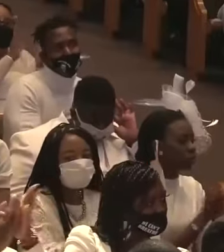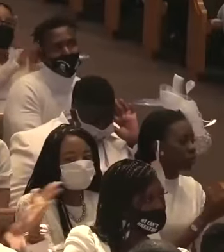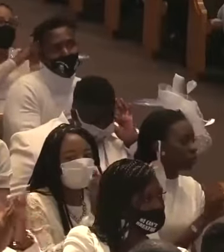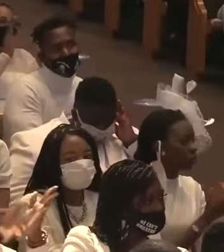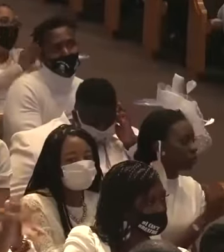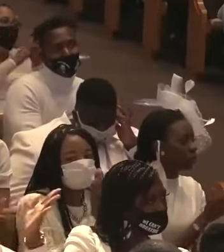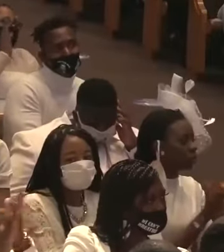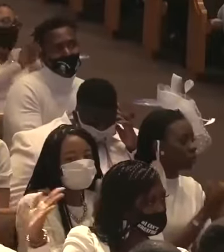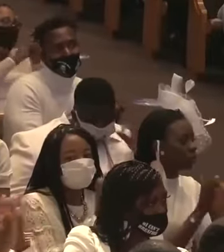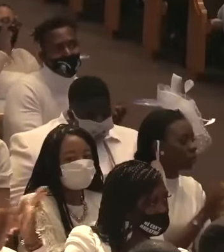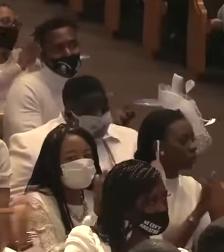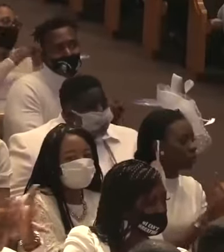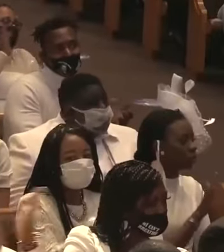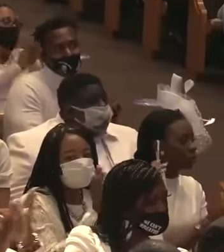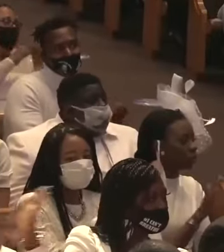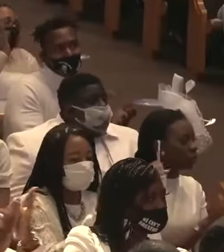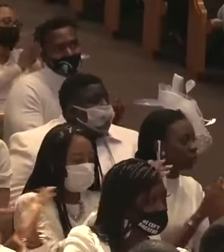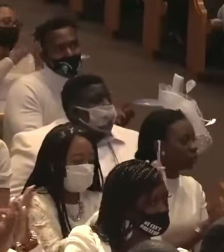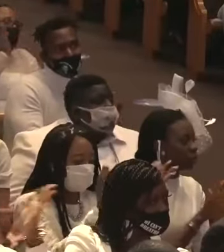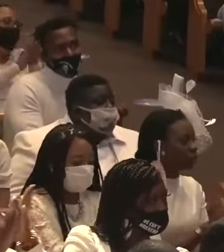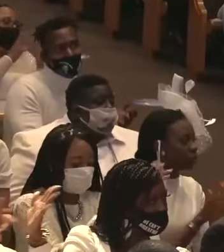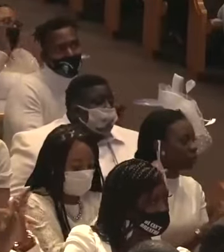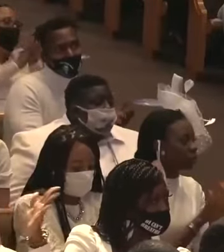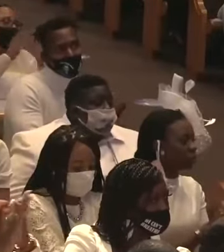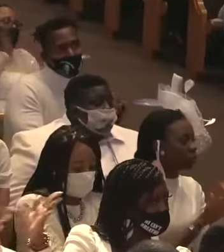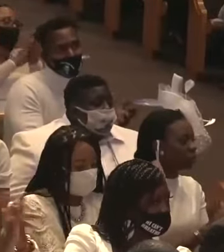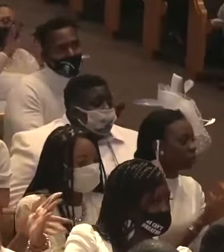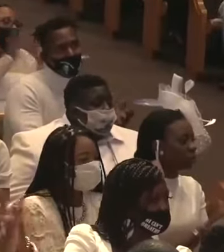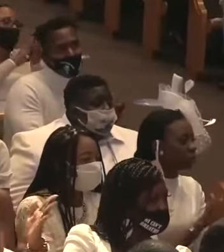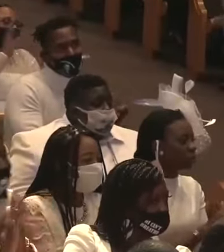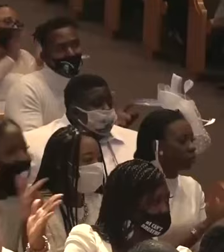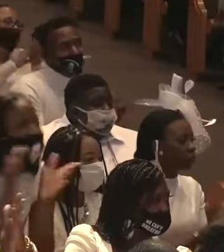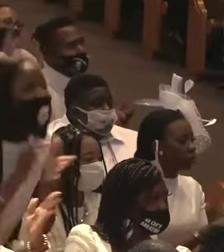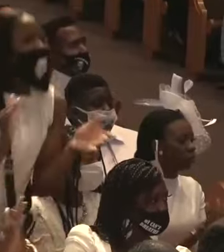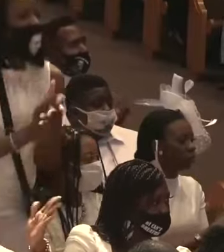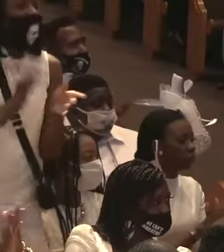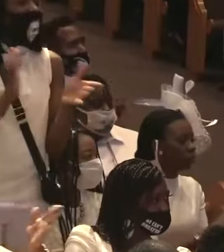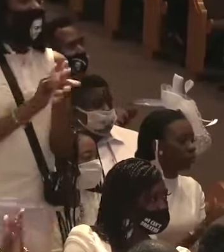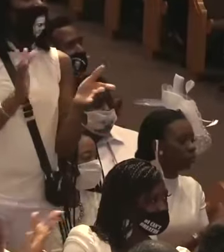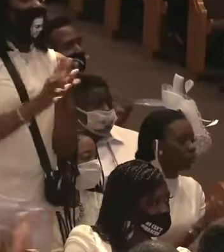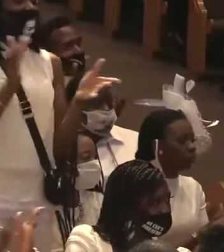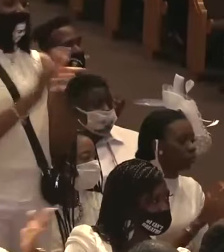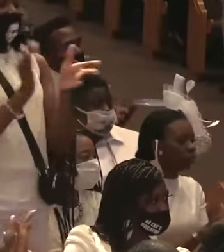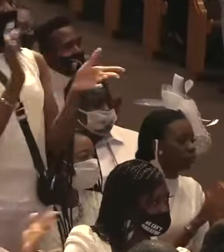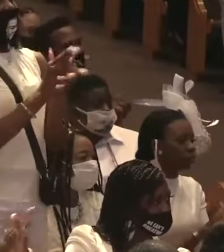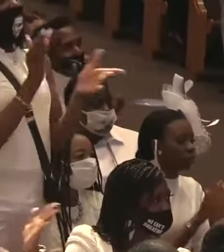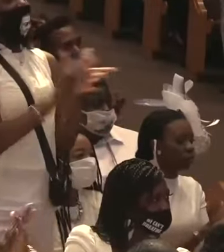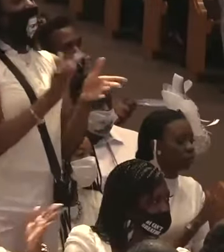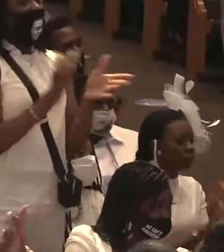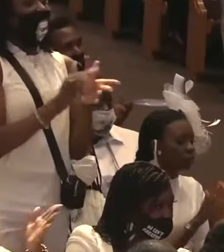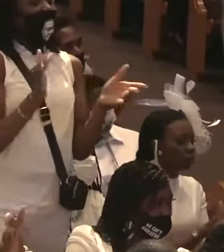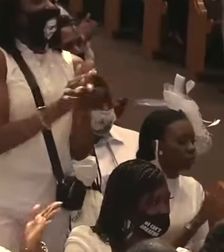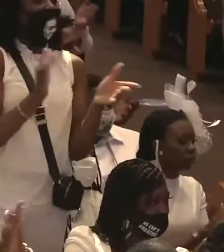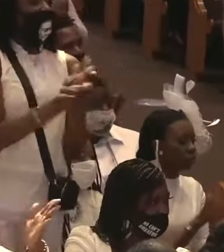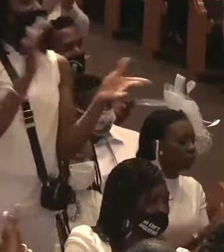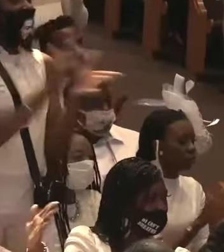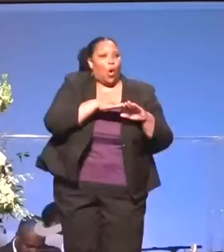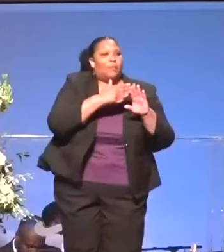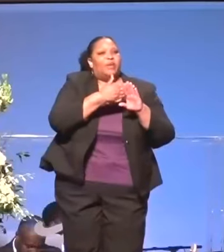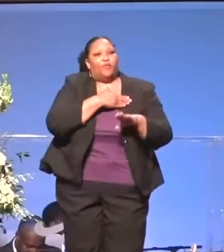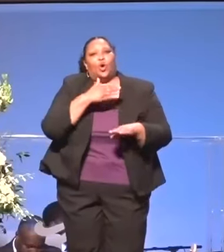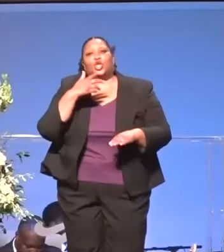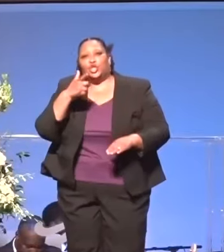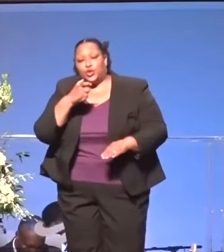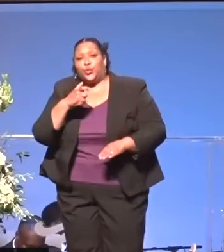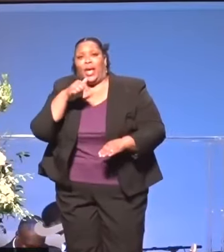require deescalation in this city. You have to give a warning before you shoot.